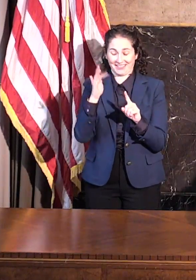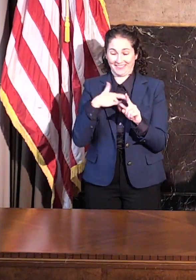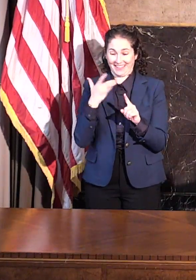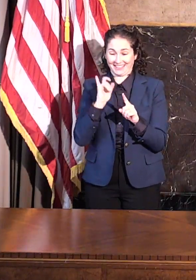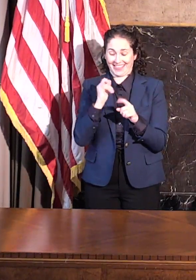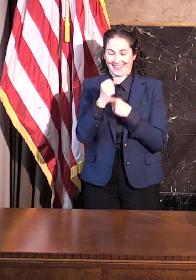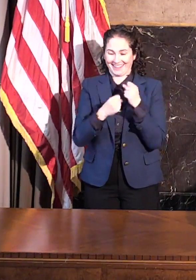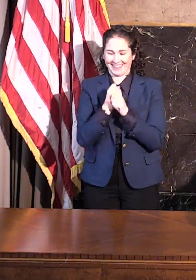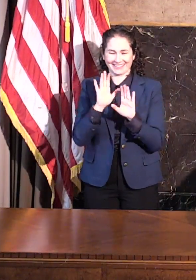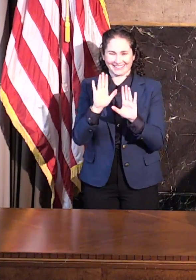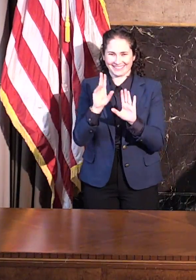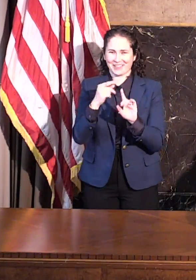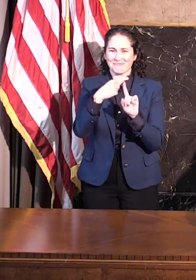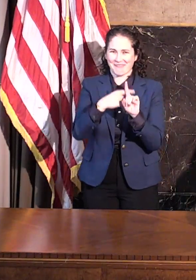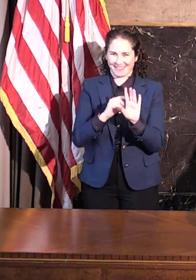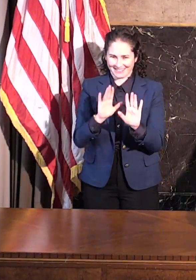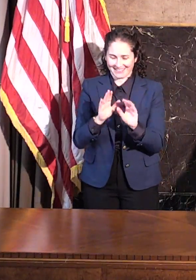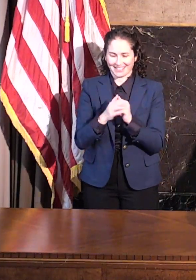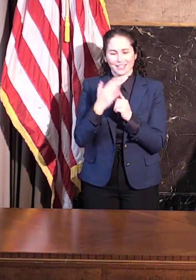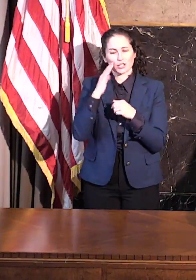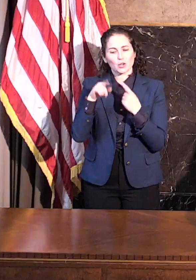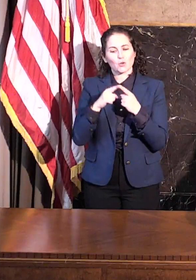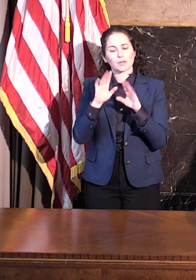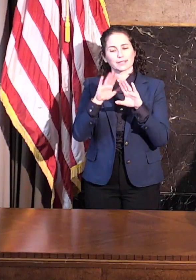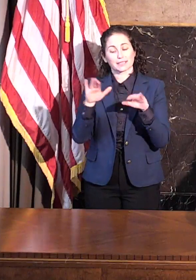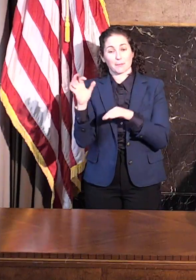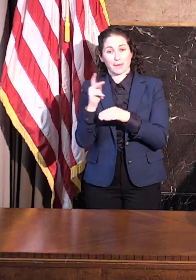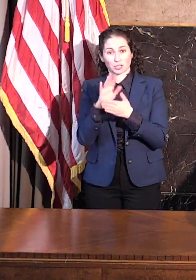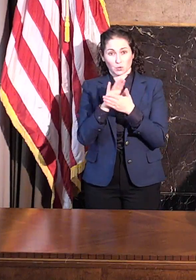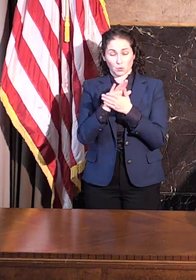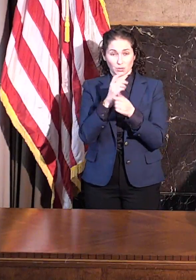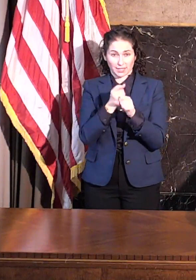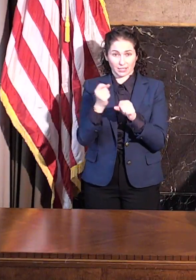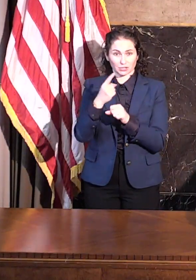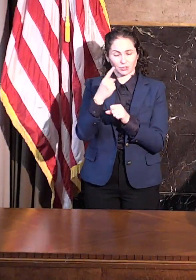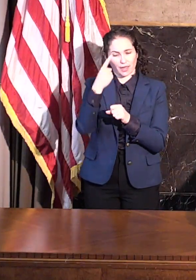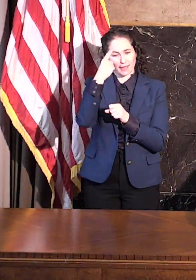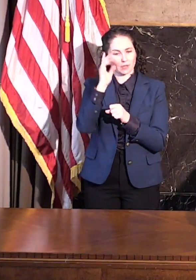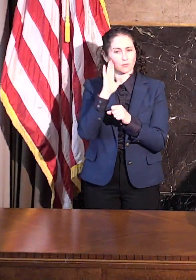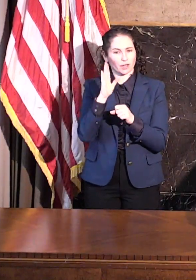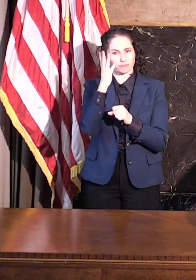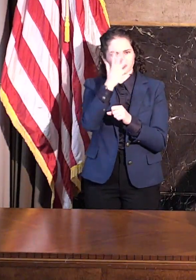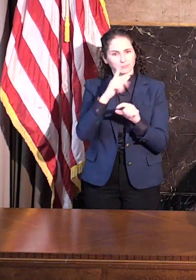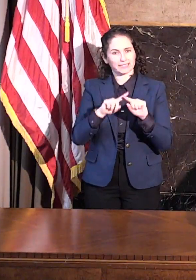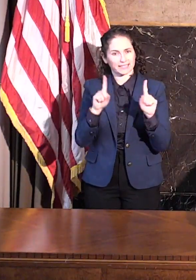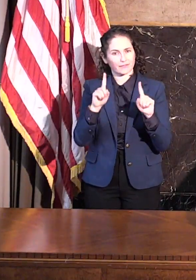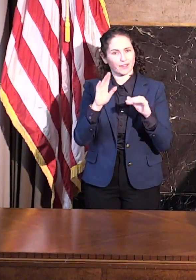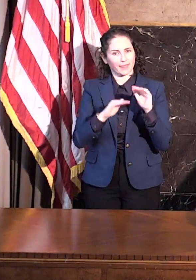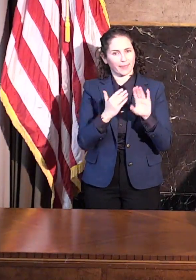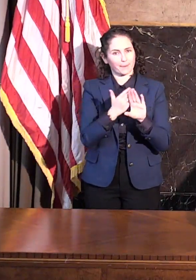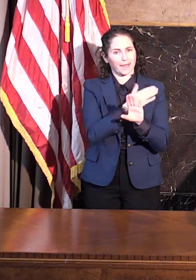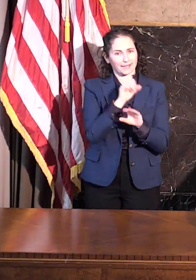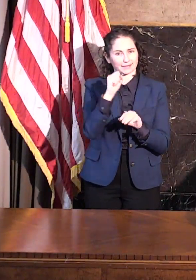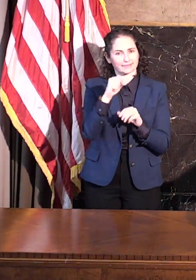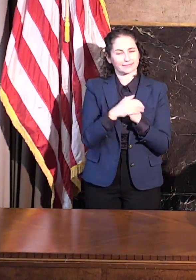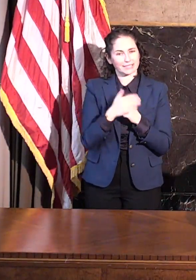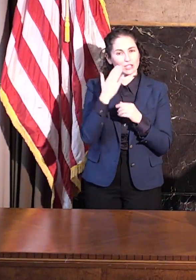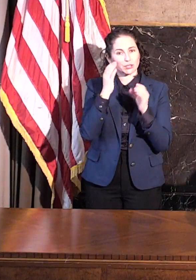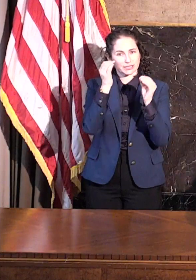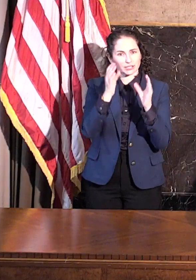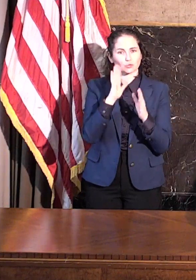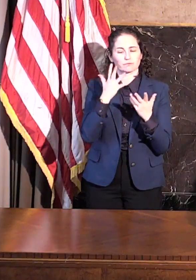have, and I'll leave it there. Yes, sir. Governor, obviously, as vaccinations continue to ramp